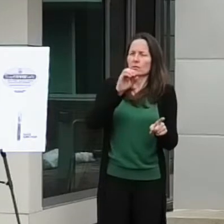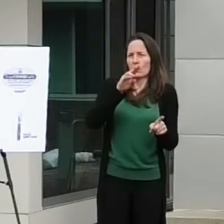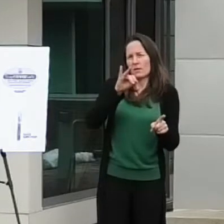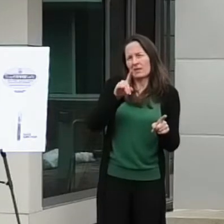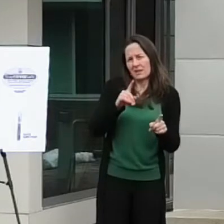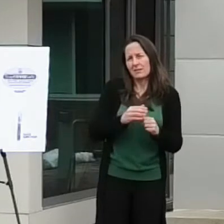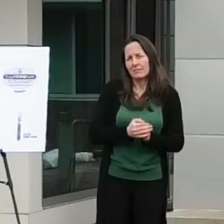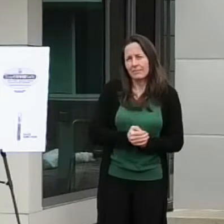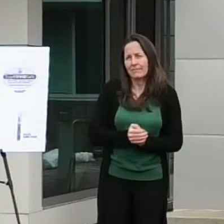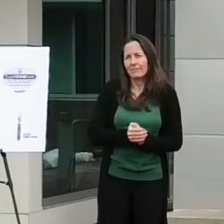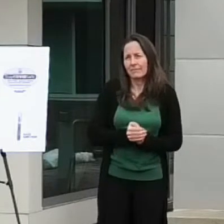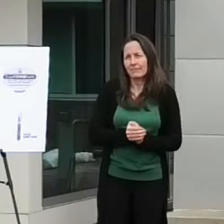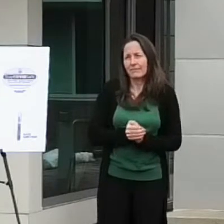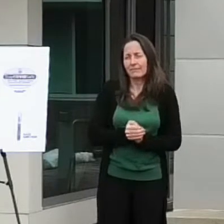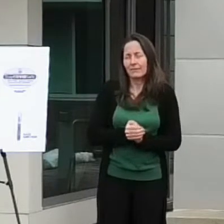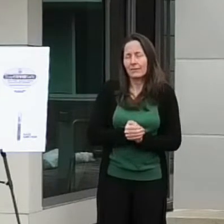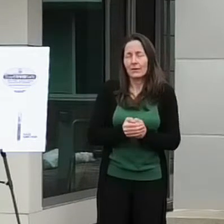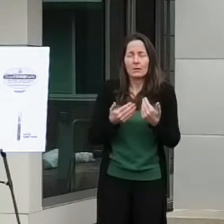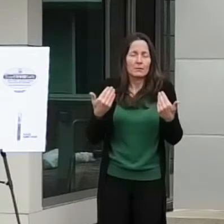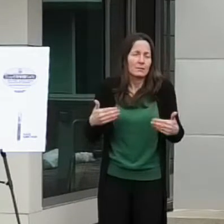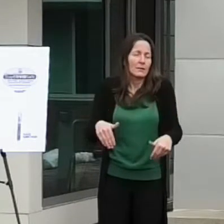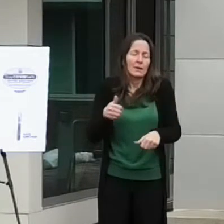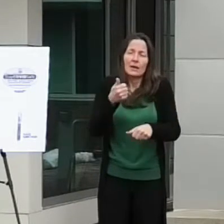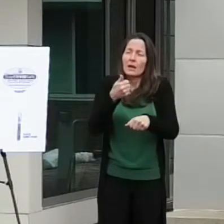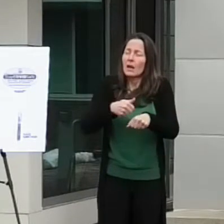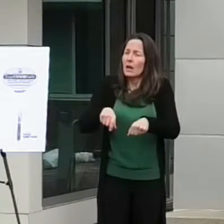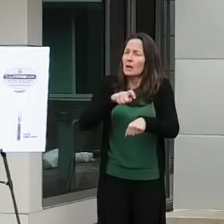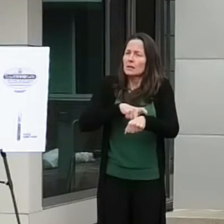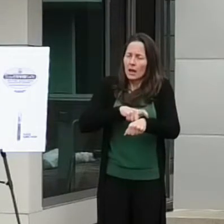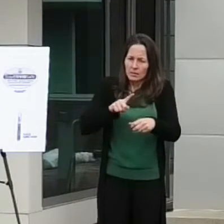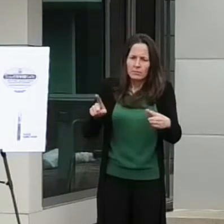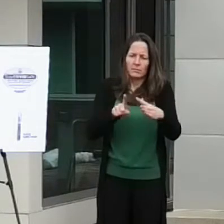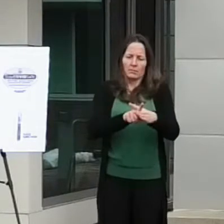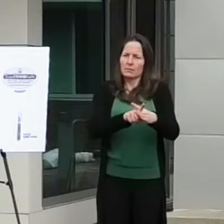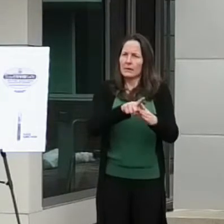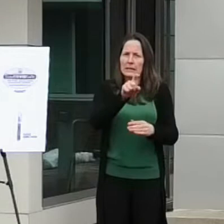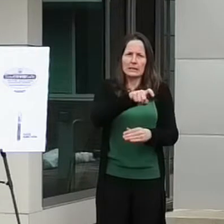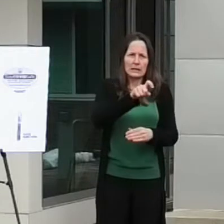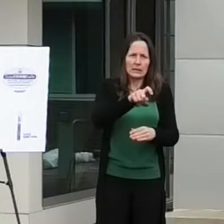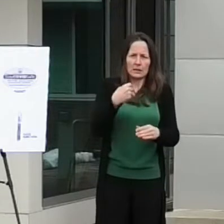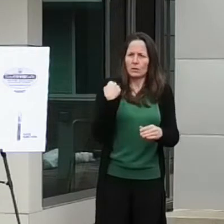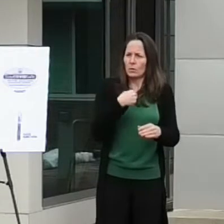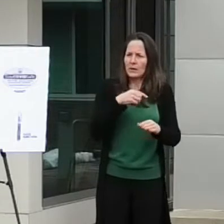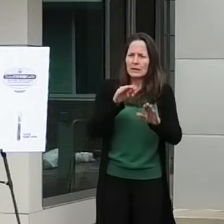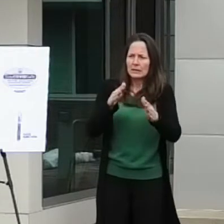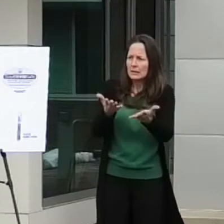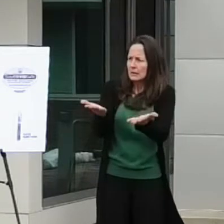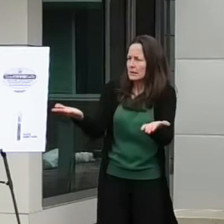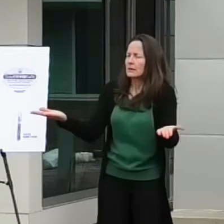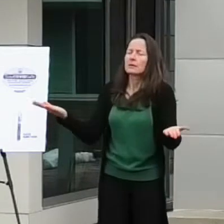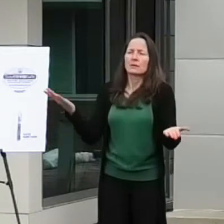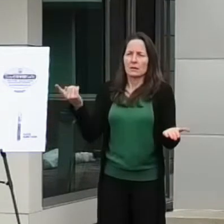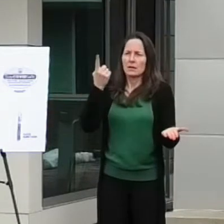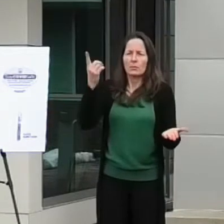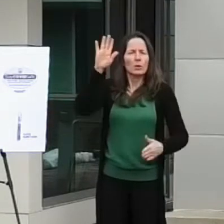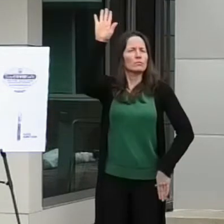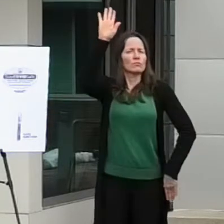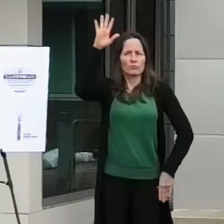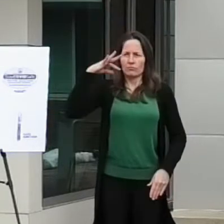every time we've had a need, someone has stepped up to the plate. Whether it was,